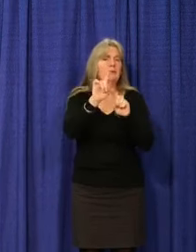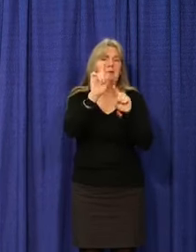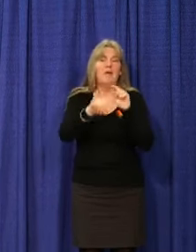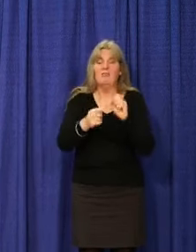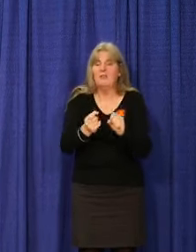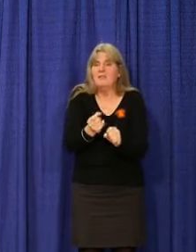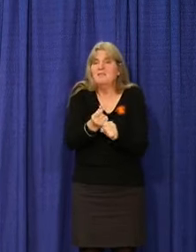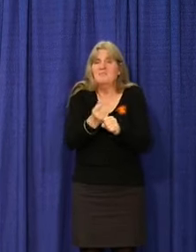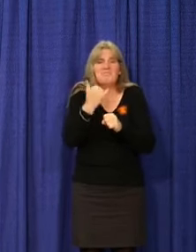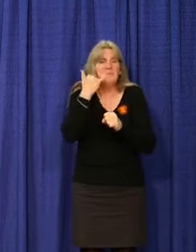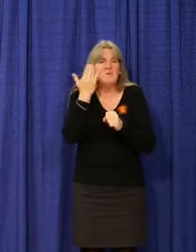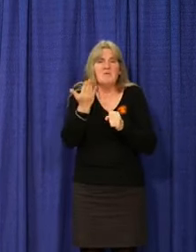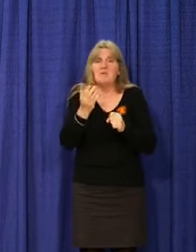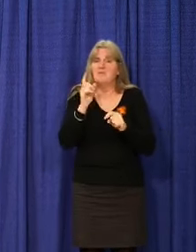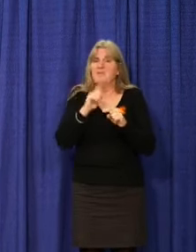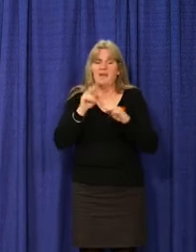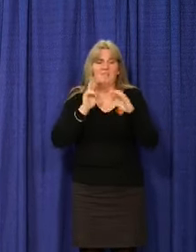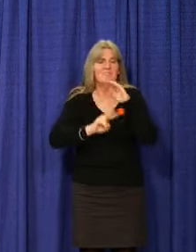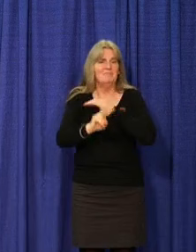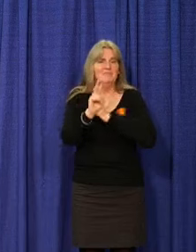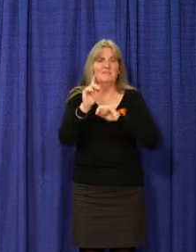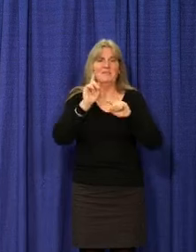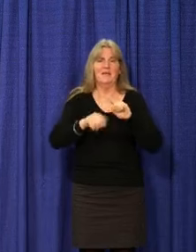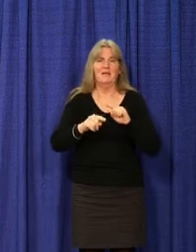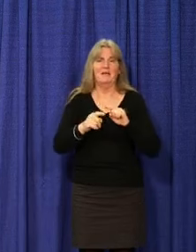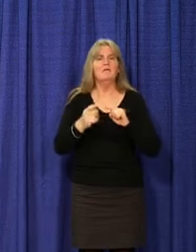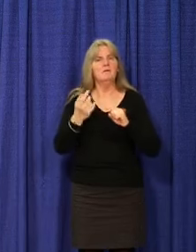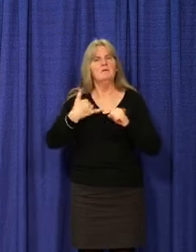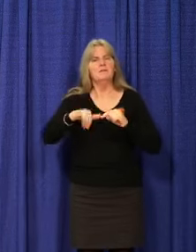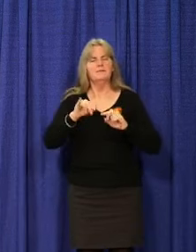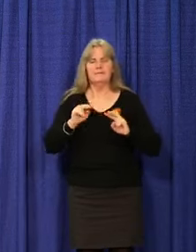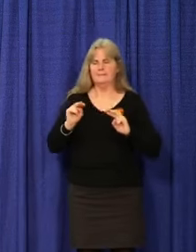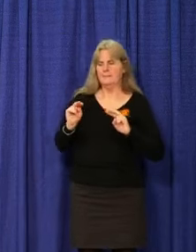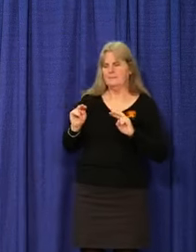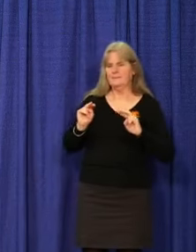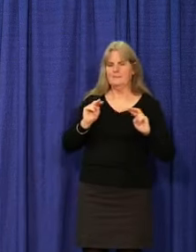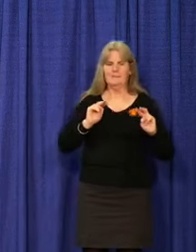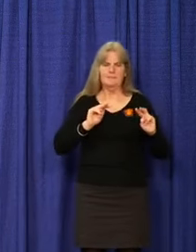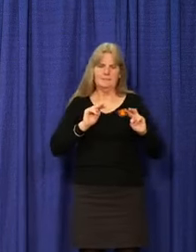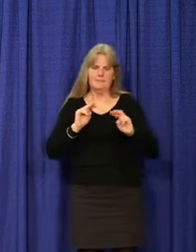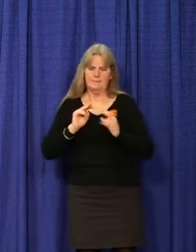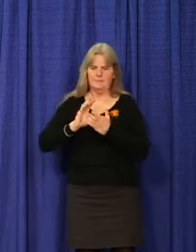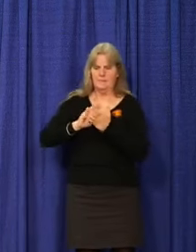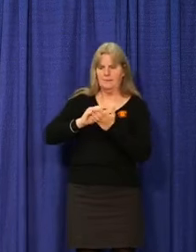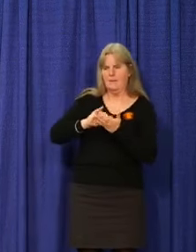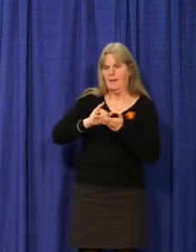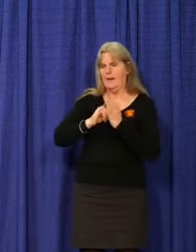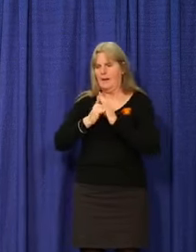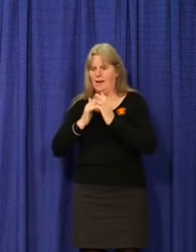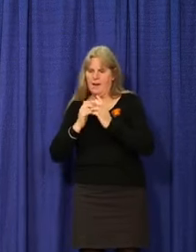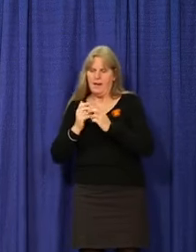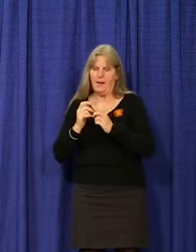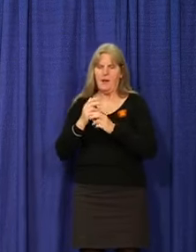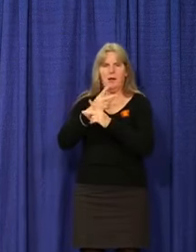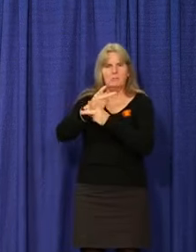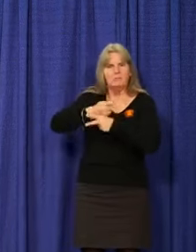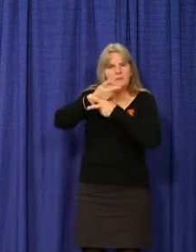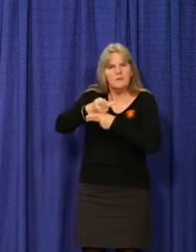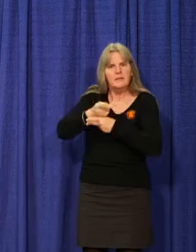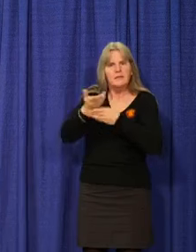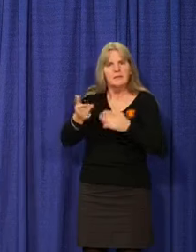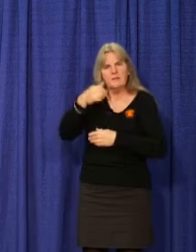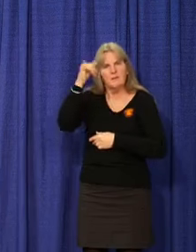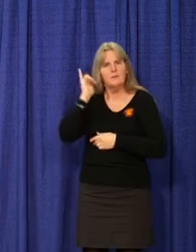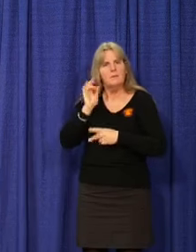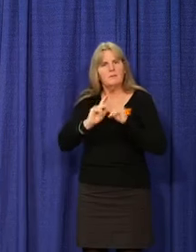into next year. We continue to be watchful, to assess, and to learn how best to protect and support